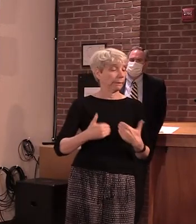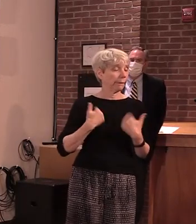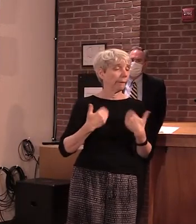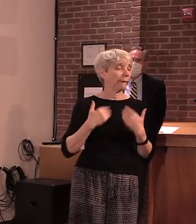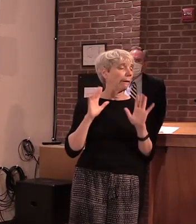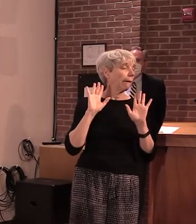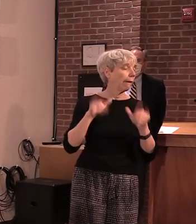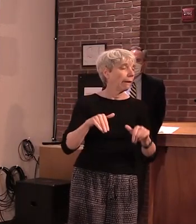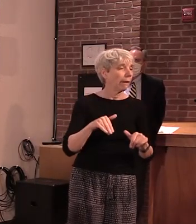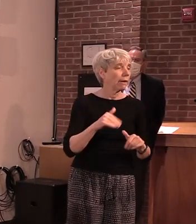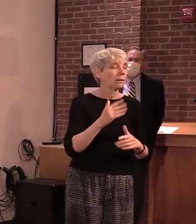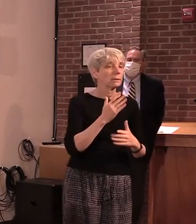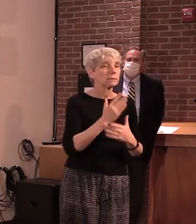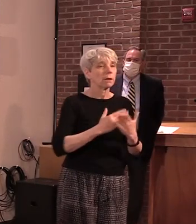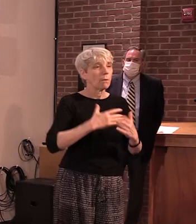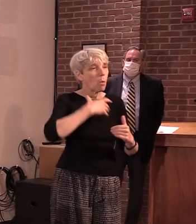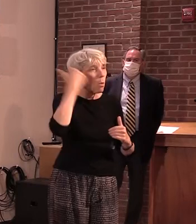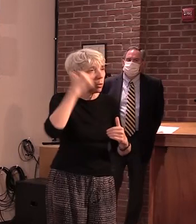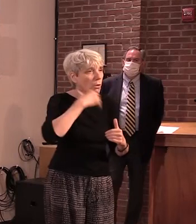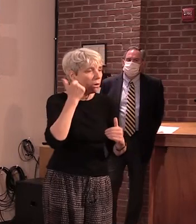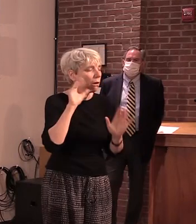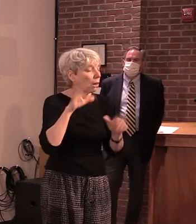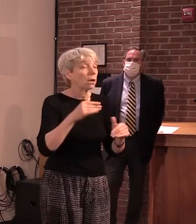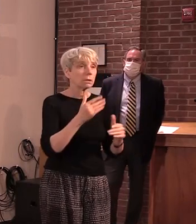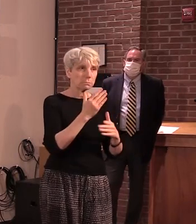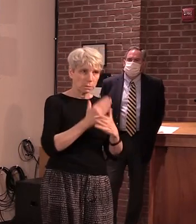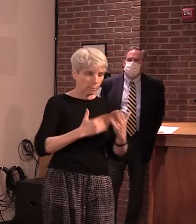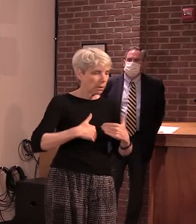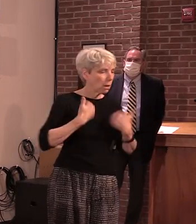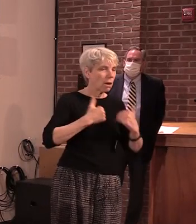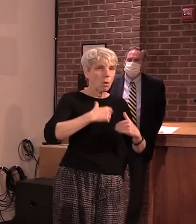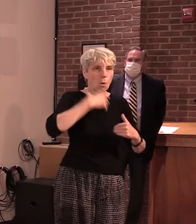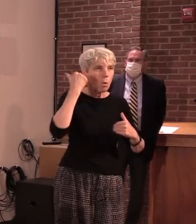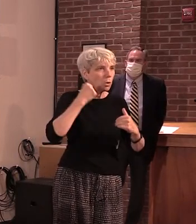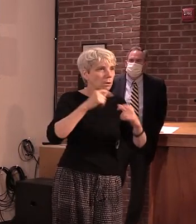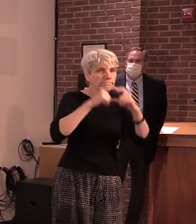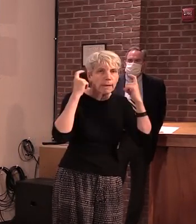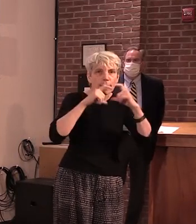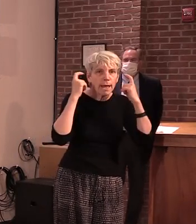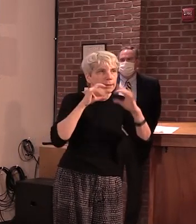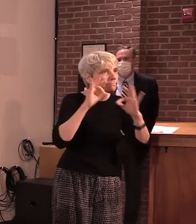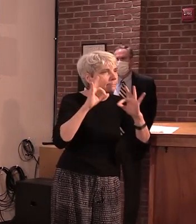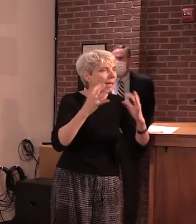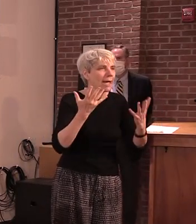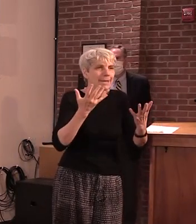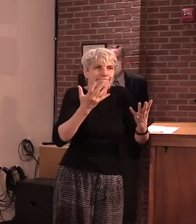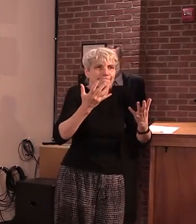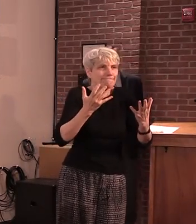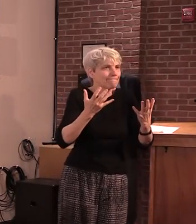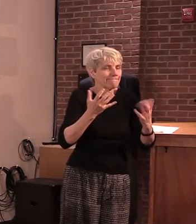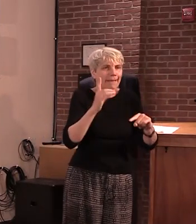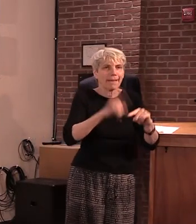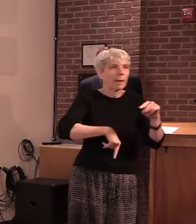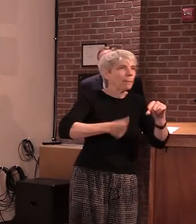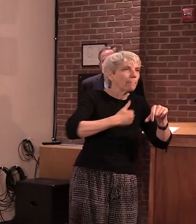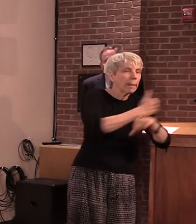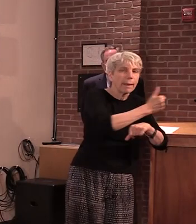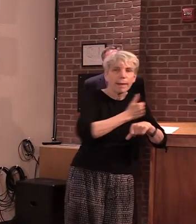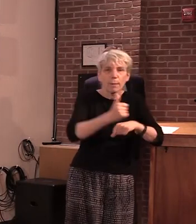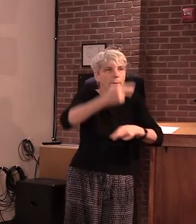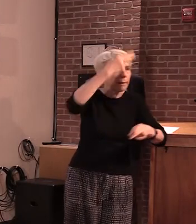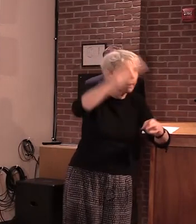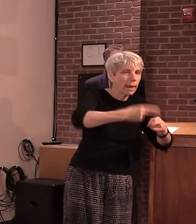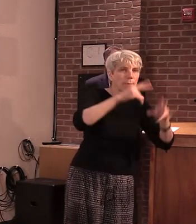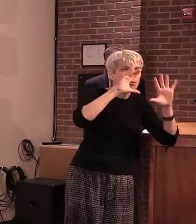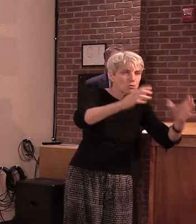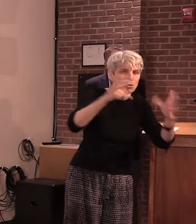to seniors wearing masks, but I see them as well without masks. So it doesn't. I don't know if there's any rhyme or